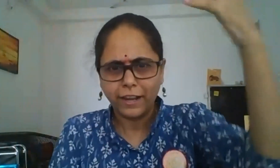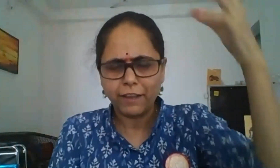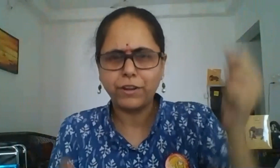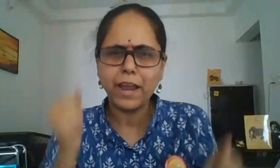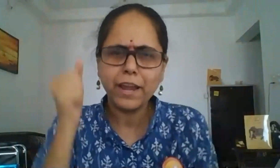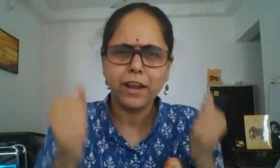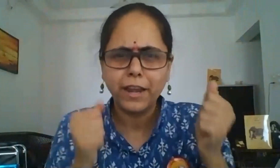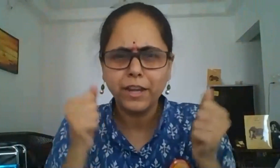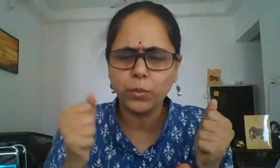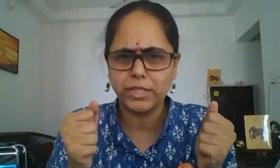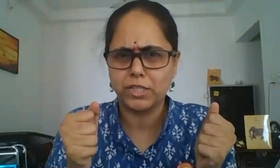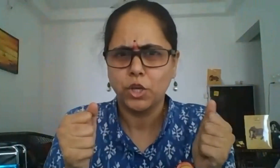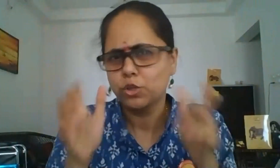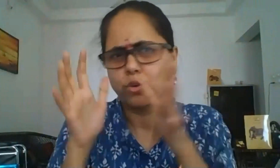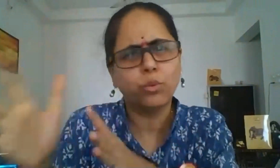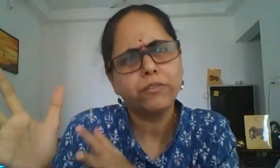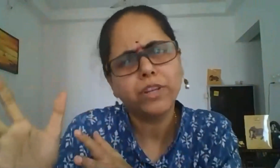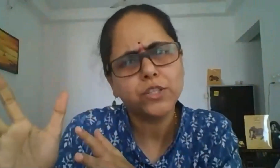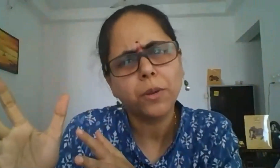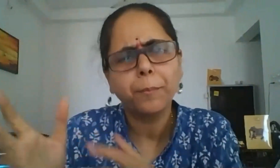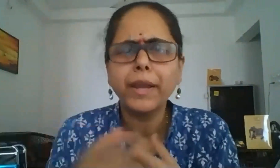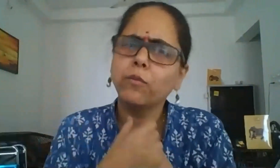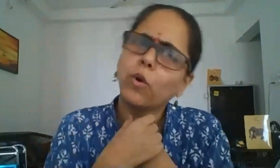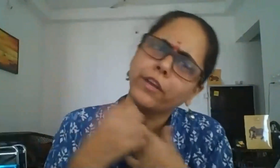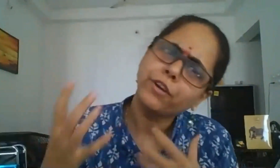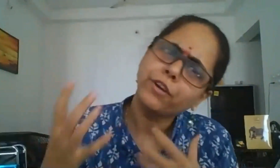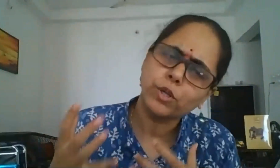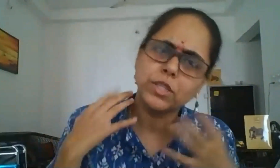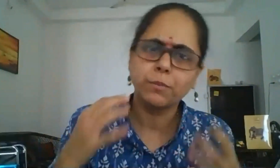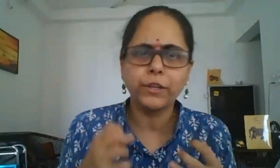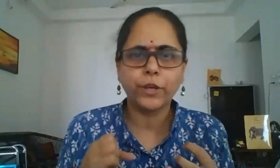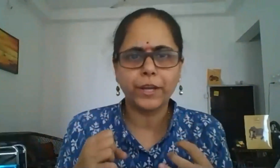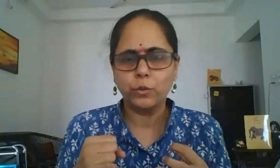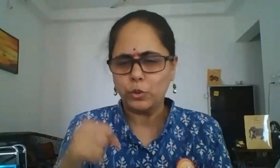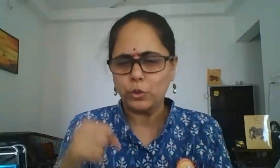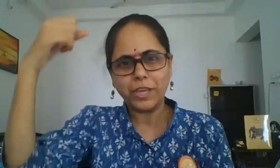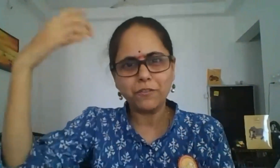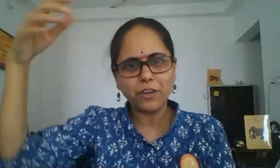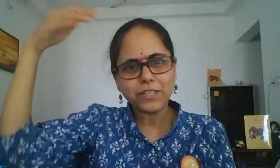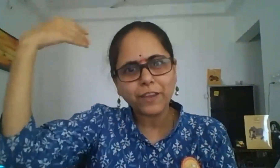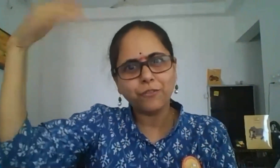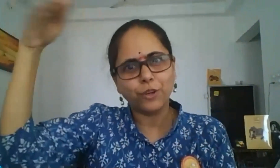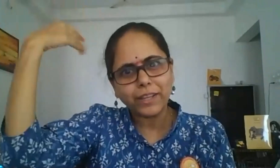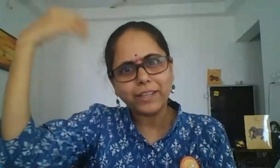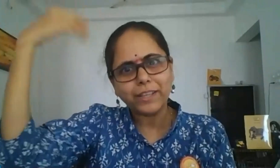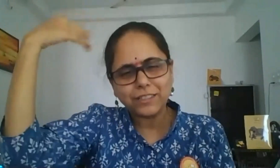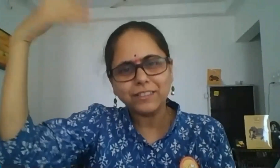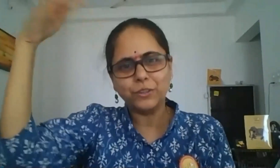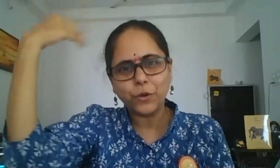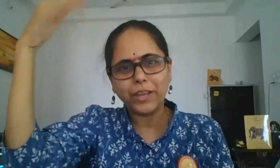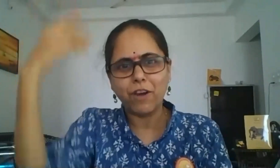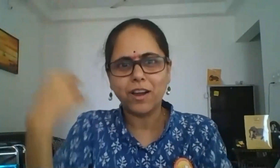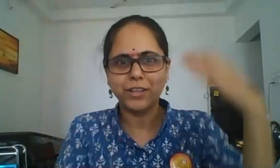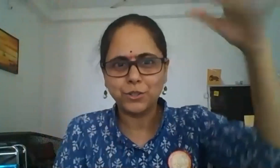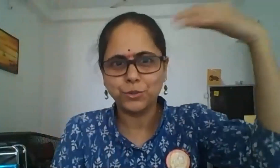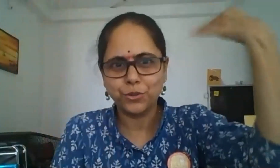left hand, and twist. So whoever is on bed, whatever possible you can do. So he was like fully doing